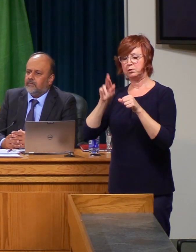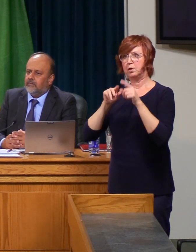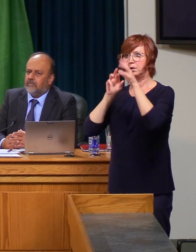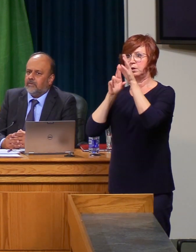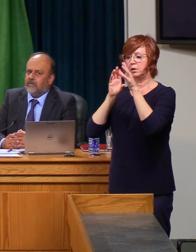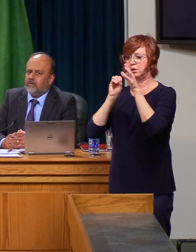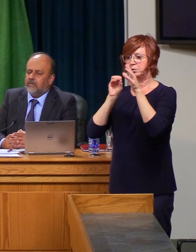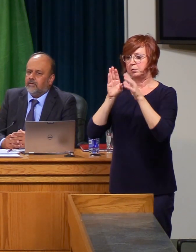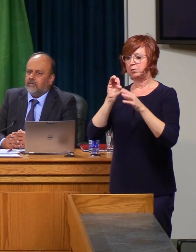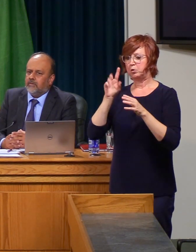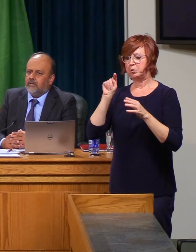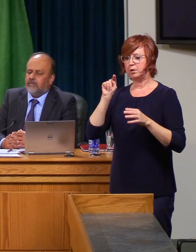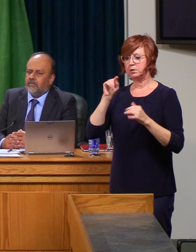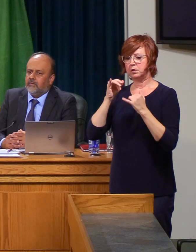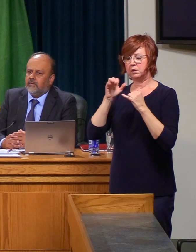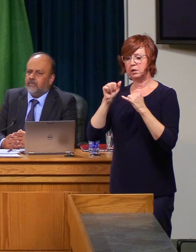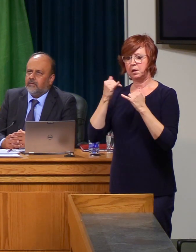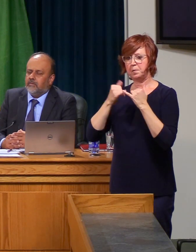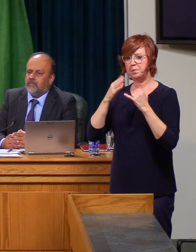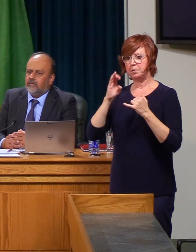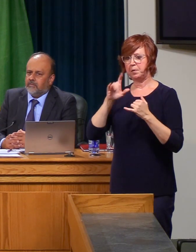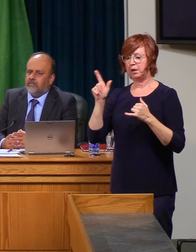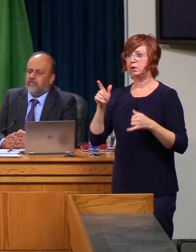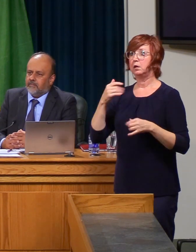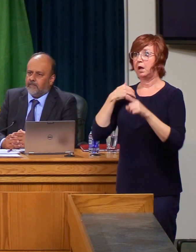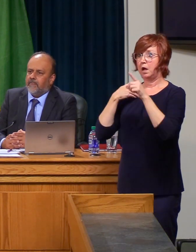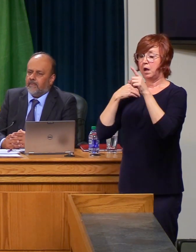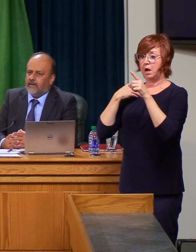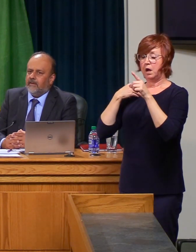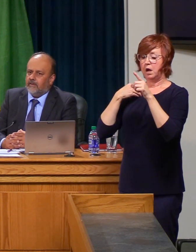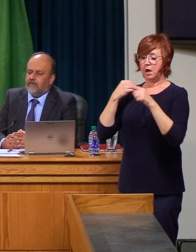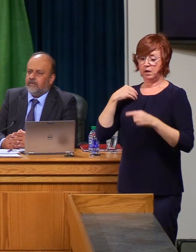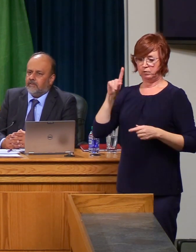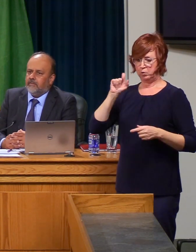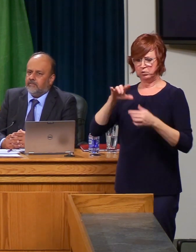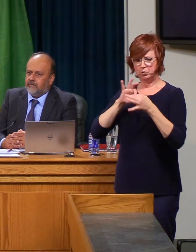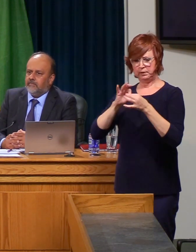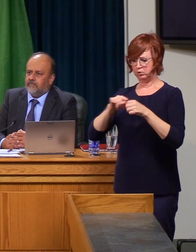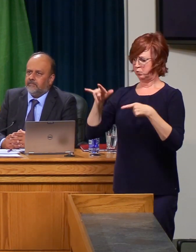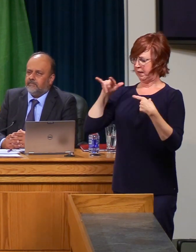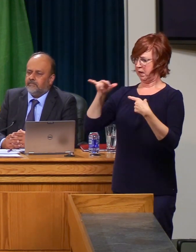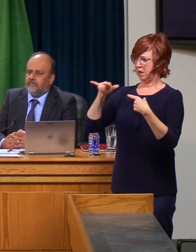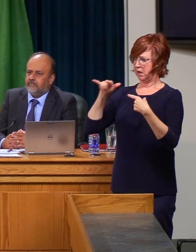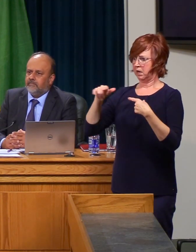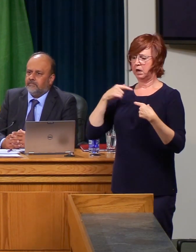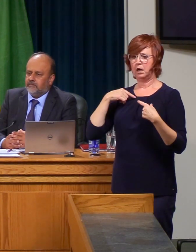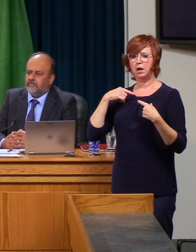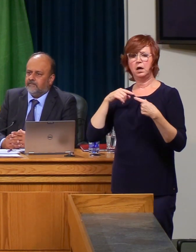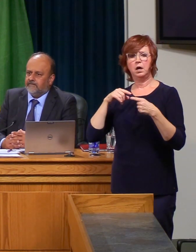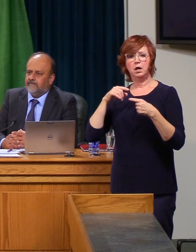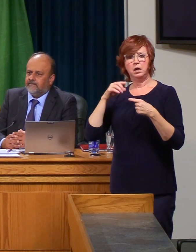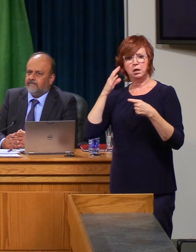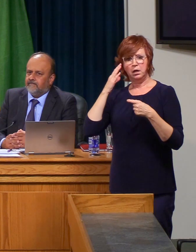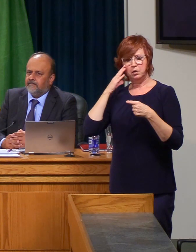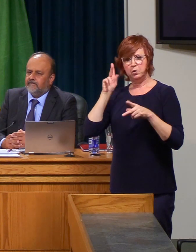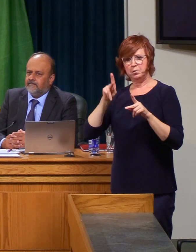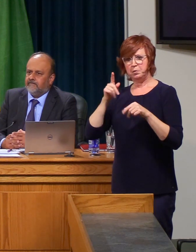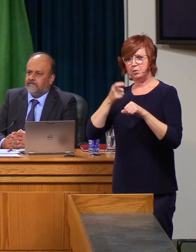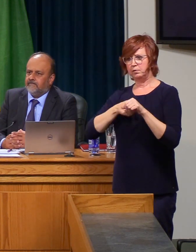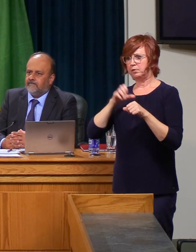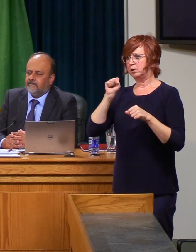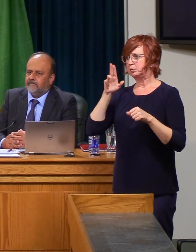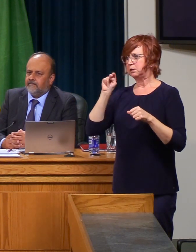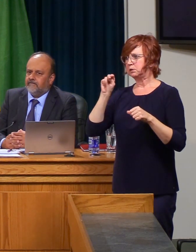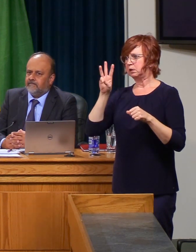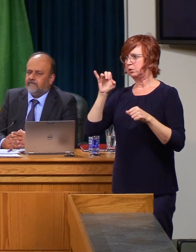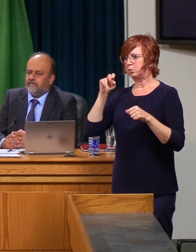Hi, I had a question regarding airlines. I heard that the passengers that were on the Sunwing flight have still not been contacted by